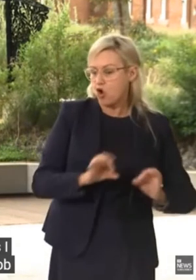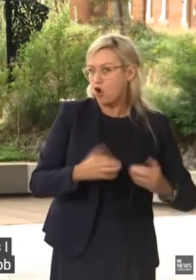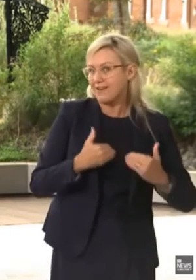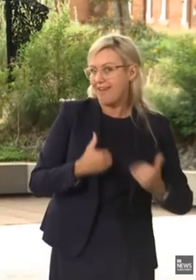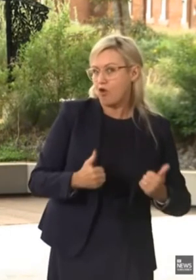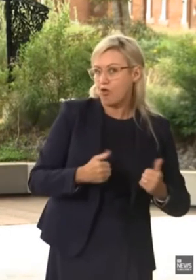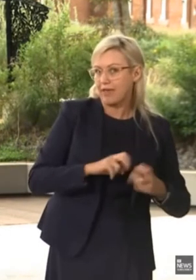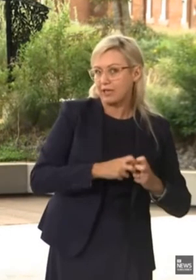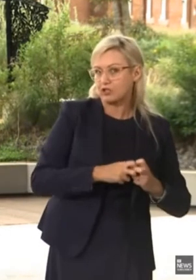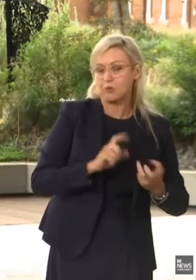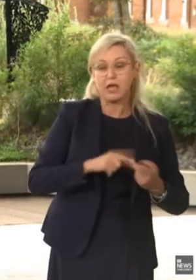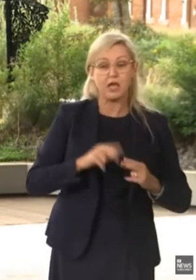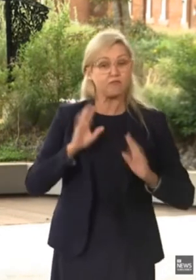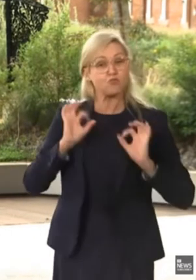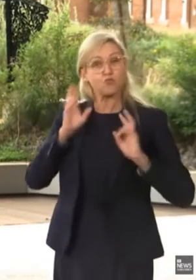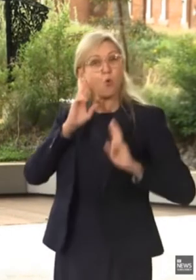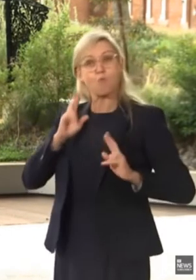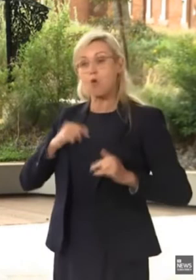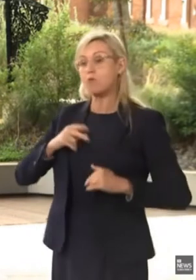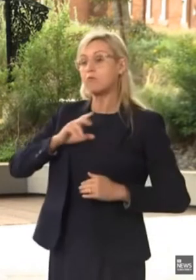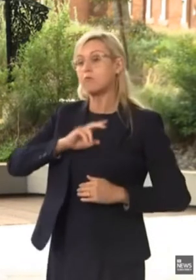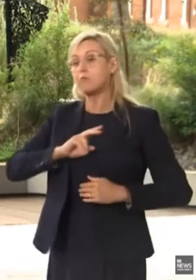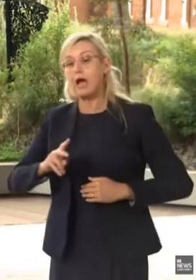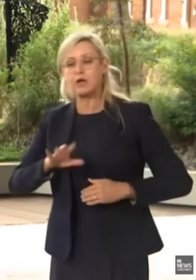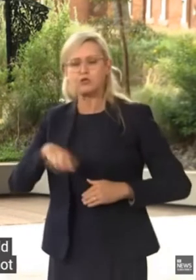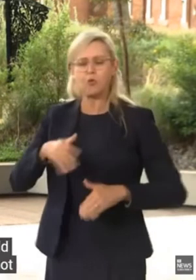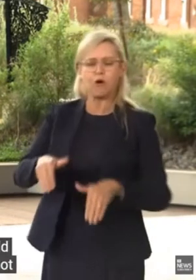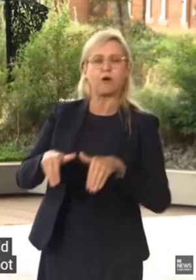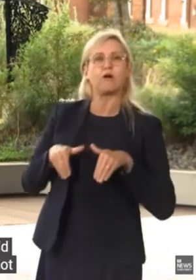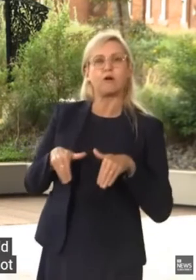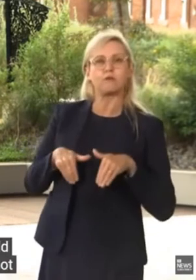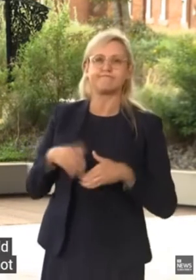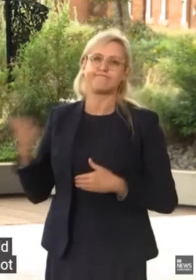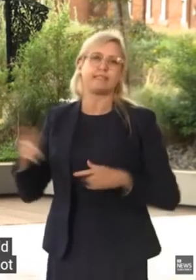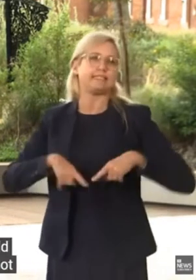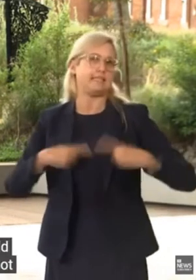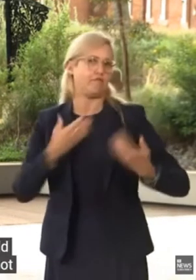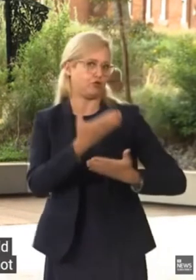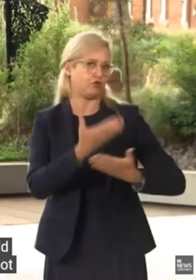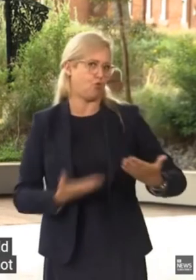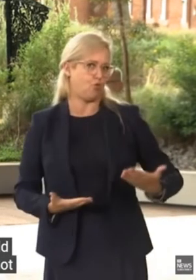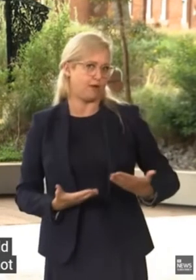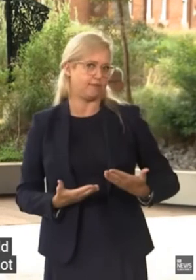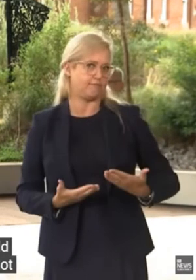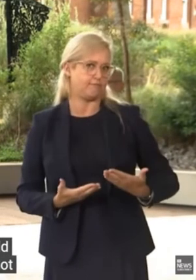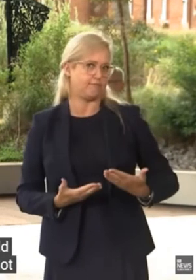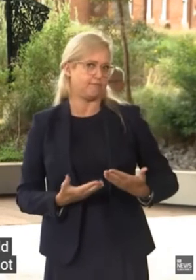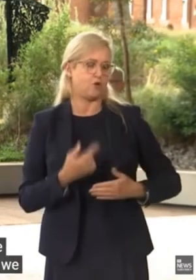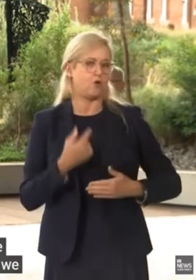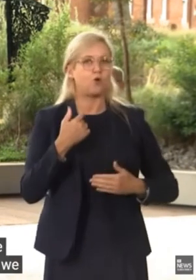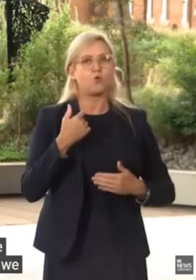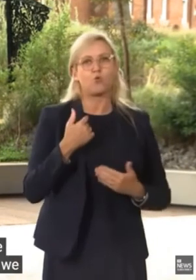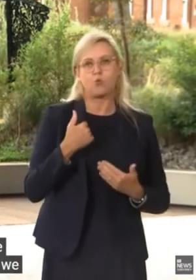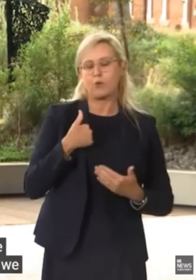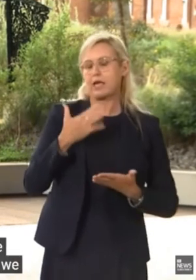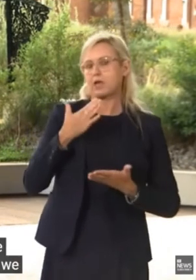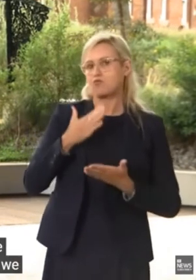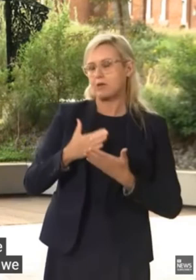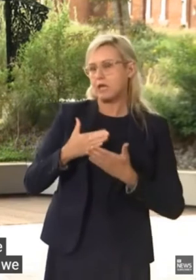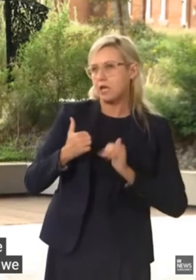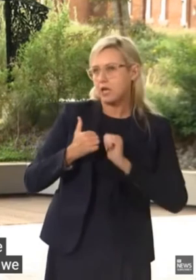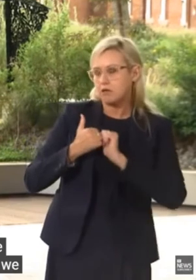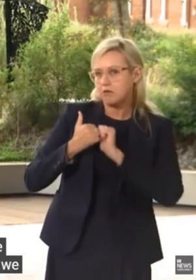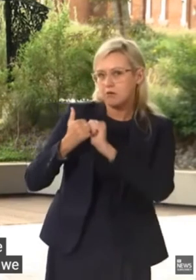that's not a valid reason to not return to school. And as the Department Secretary has said, we are working very